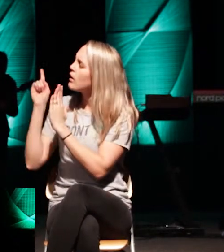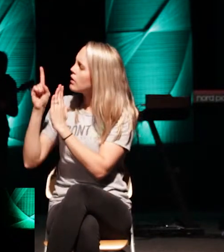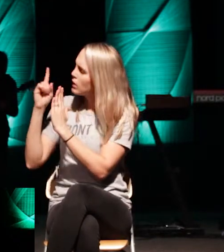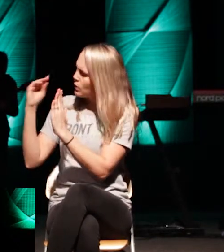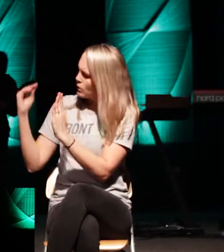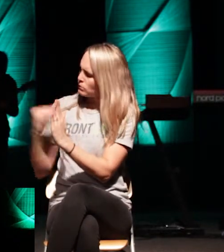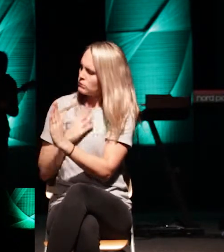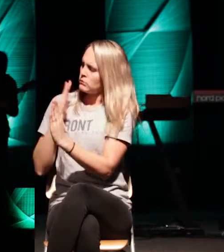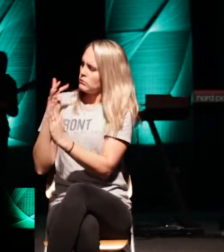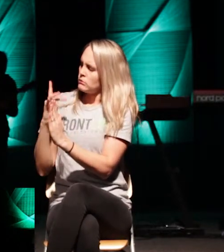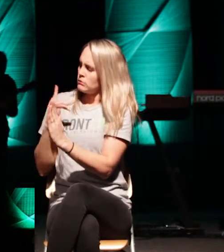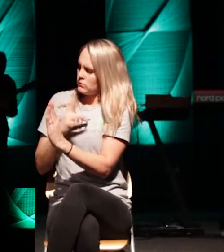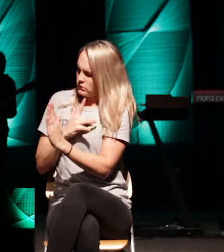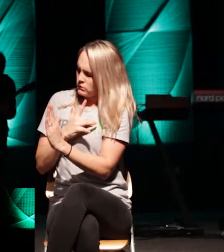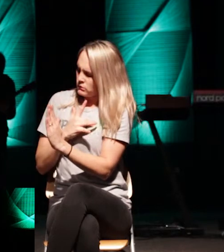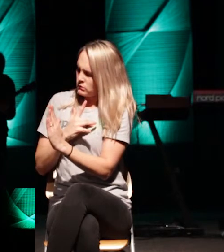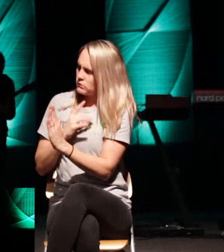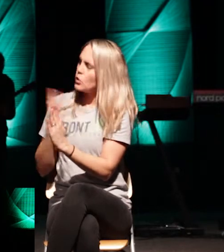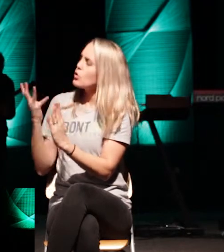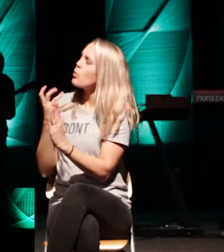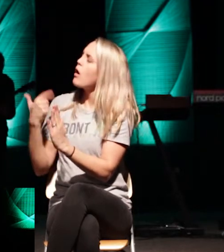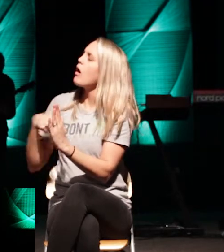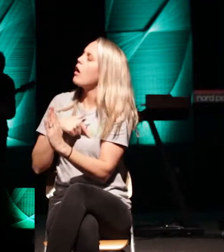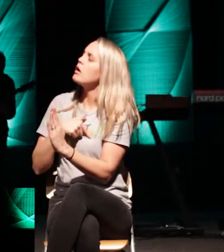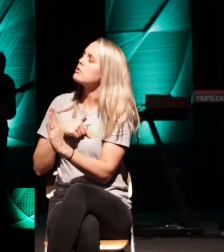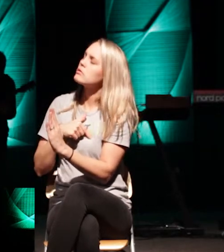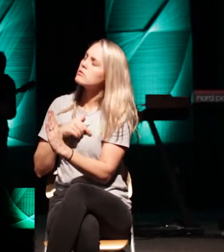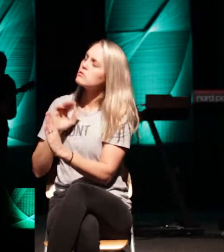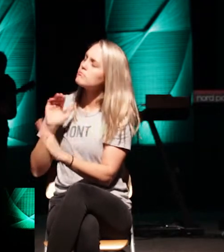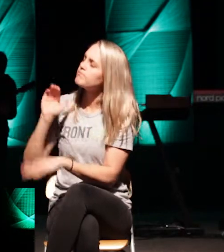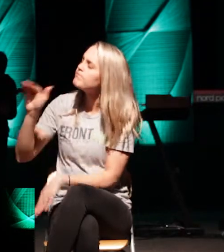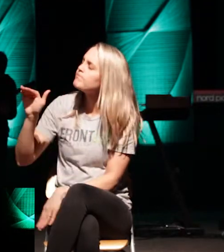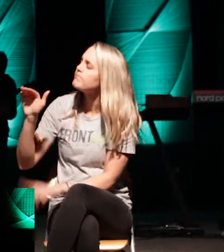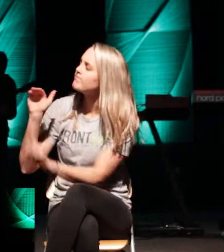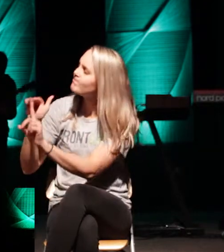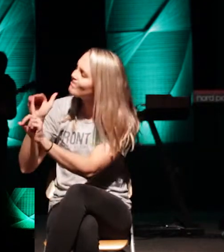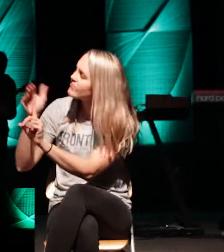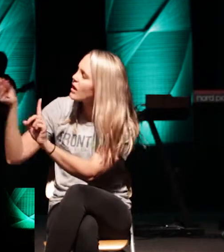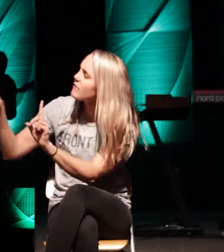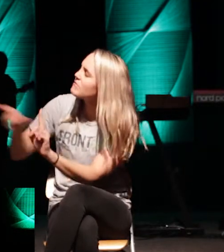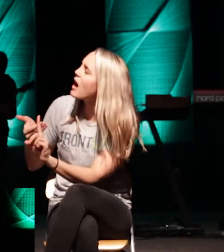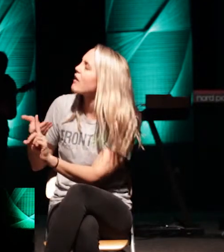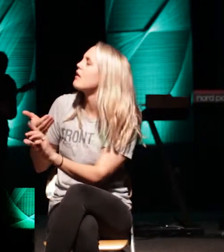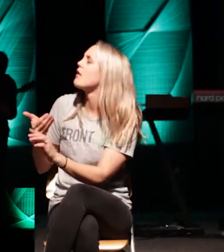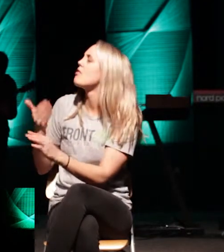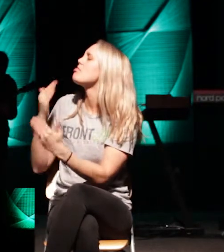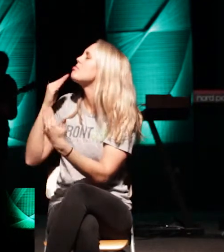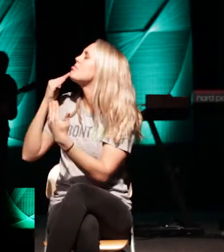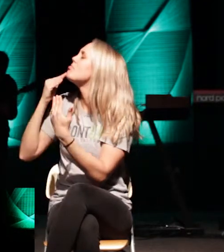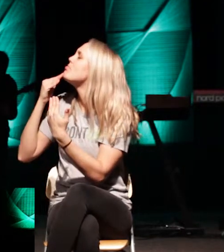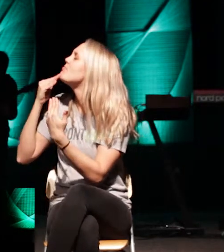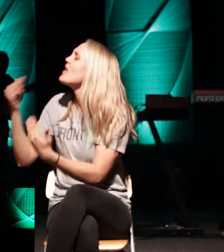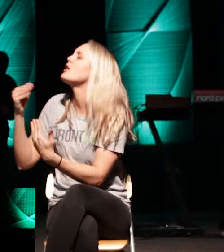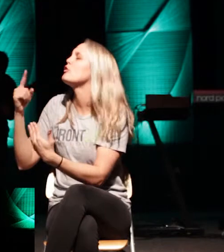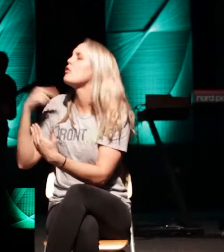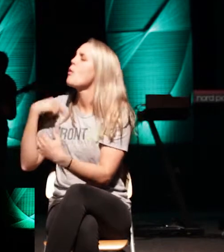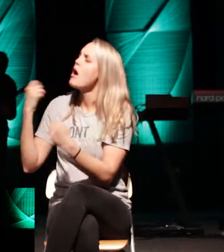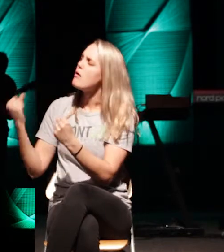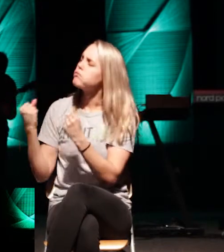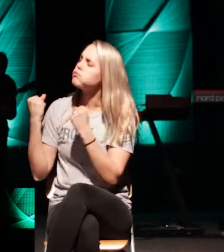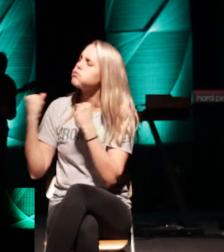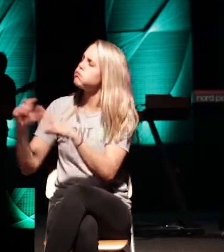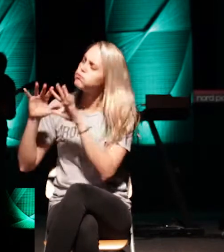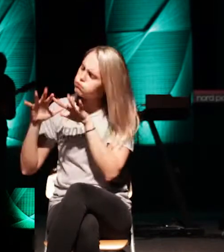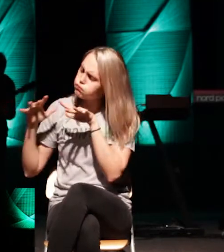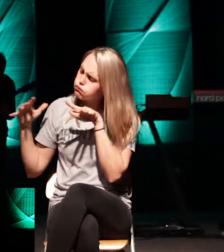you want us to reach out to and to invite. And God, we thank you that there is a plentiful harvest, and we just ask, God, that you would send us into